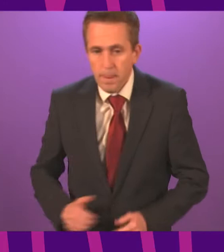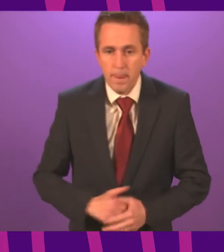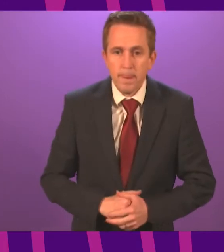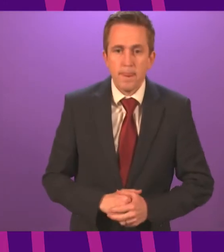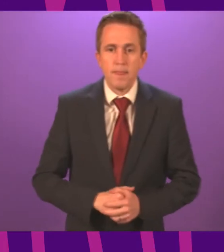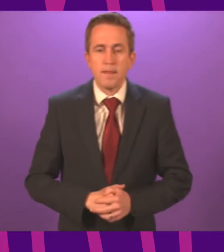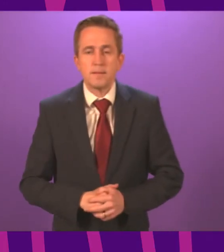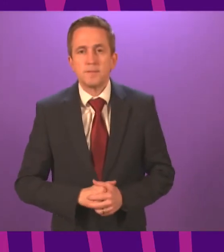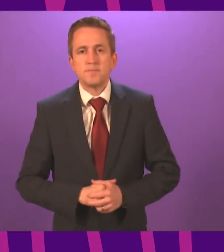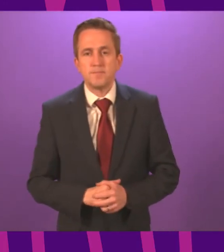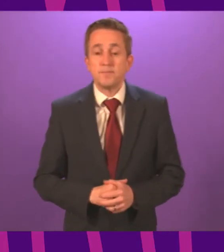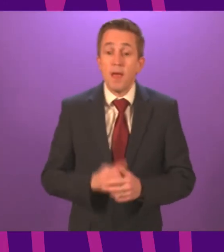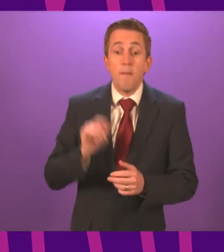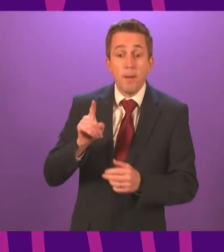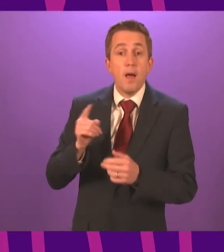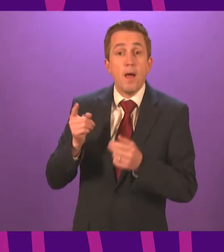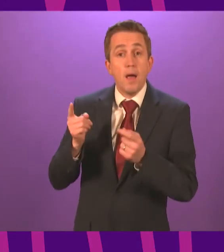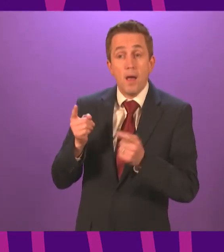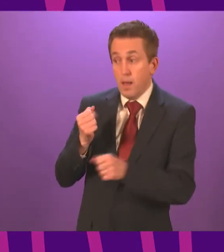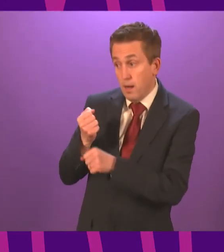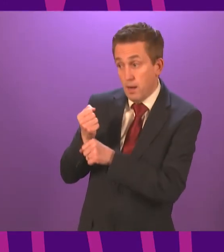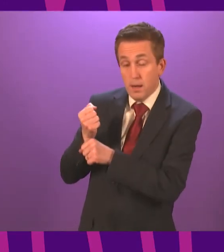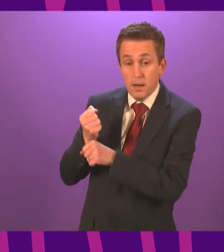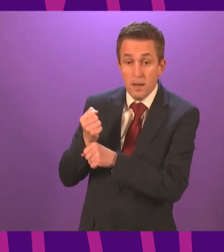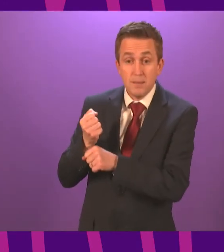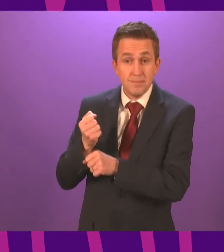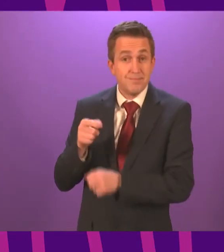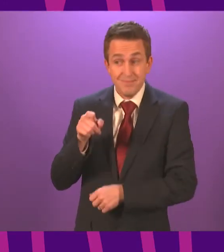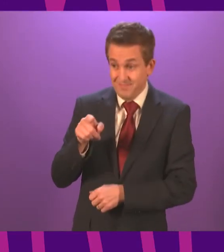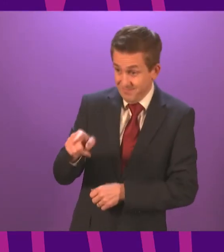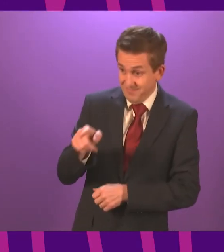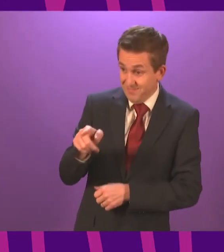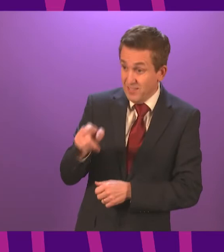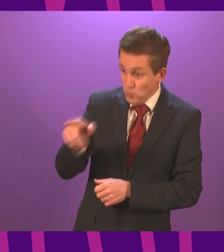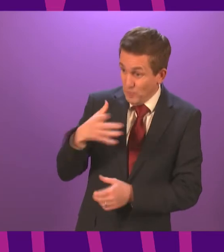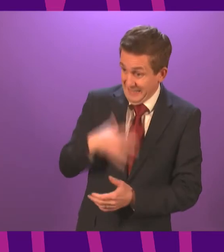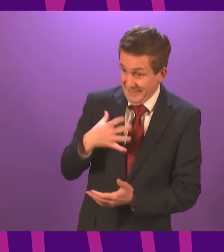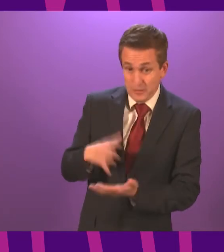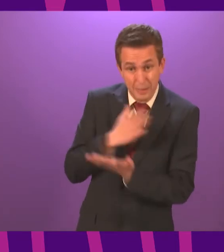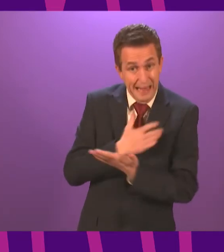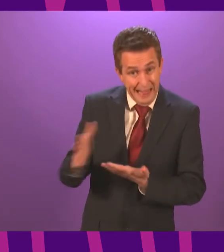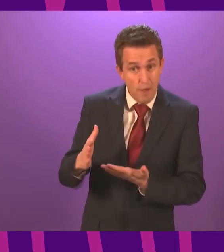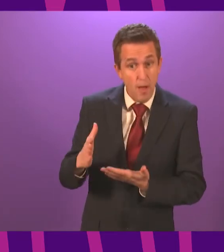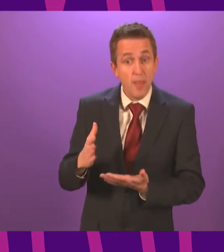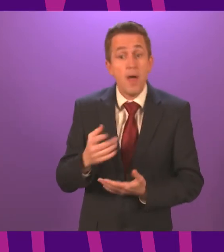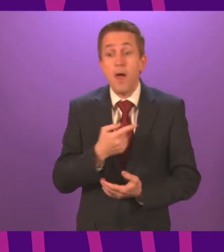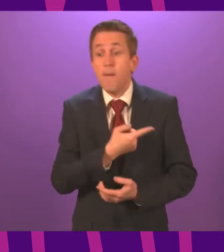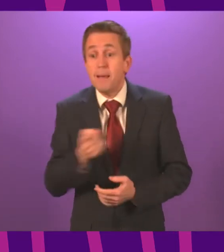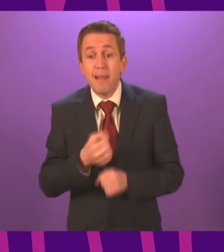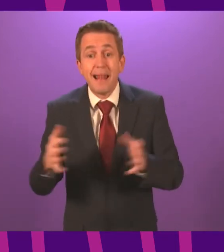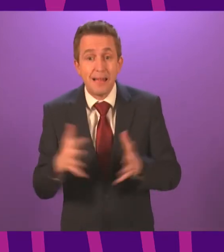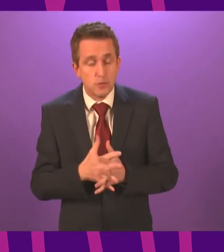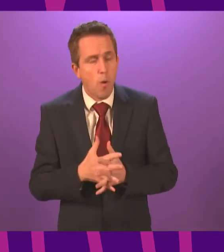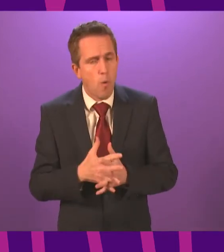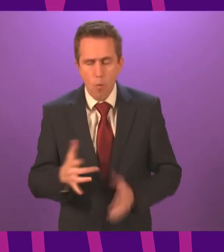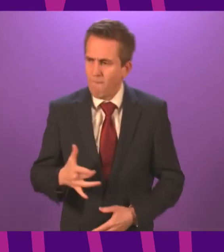ministers are going to have to explain. But yes, that's the point, Minister, that Glaswegians are going to be very